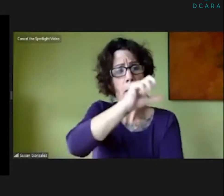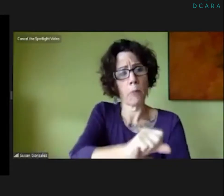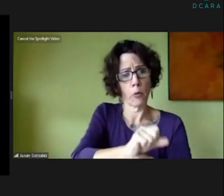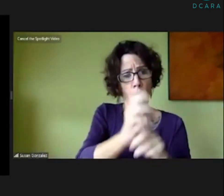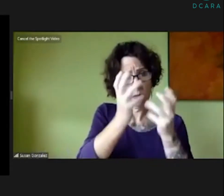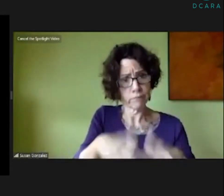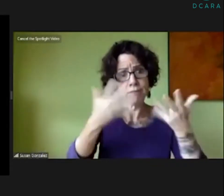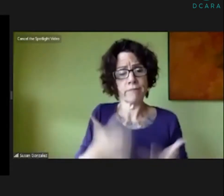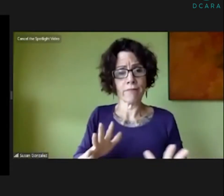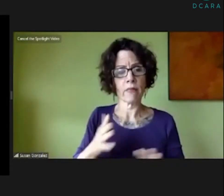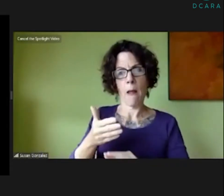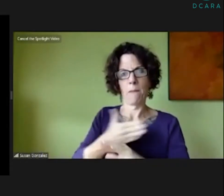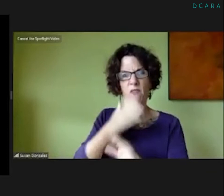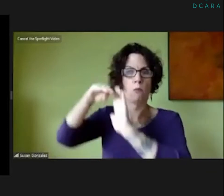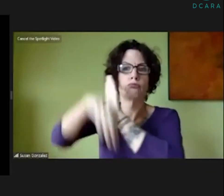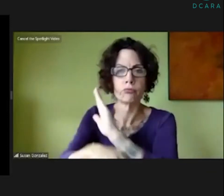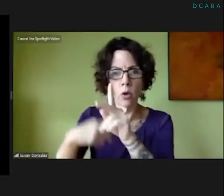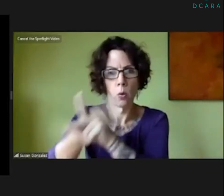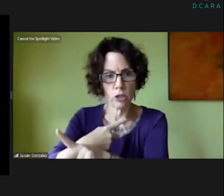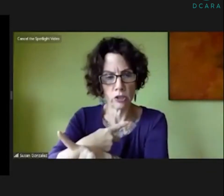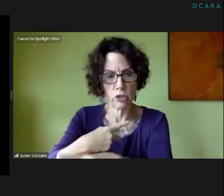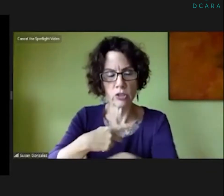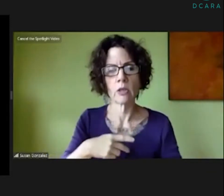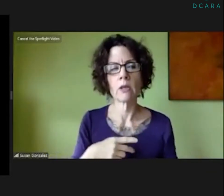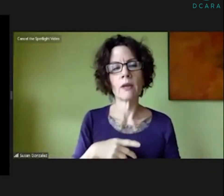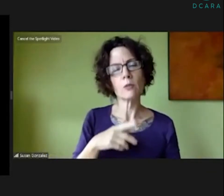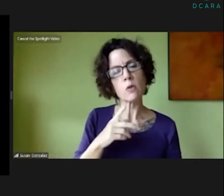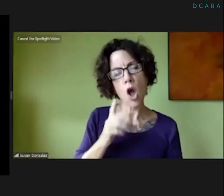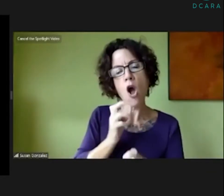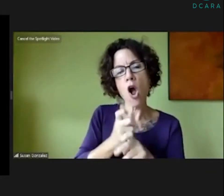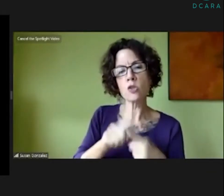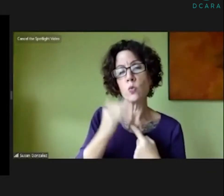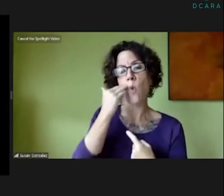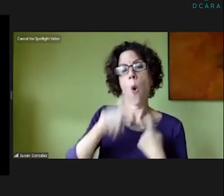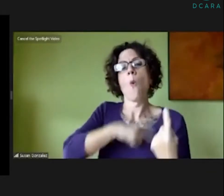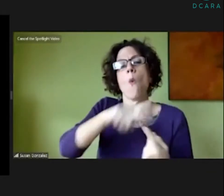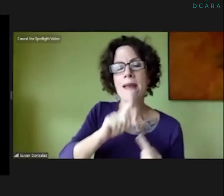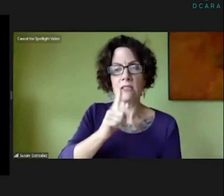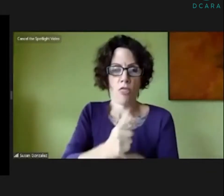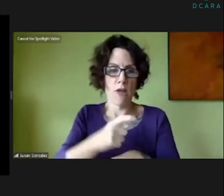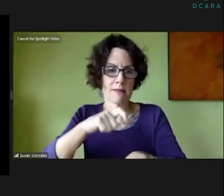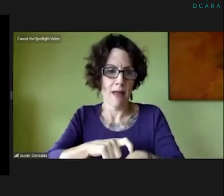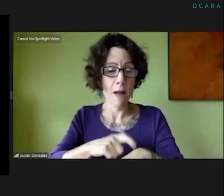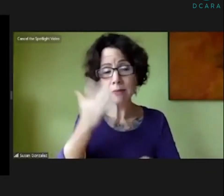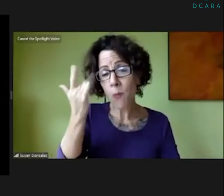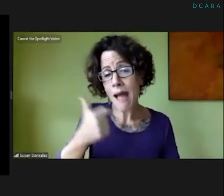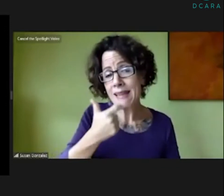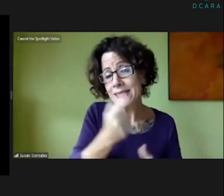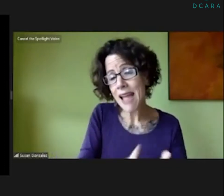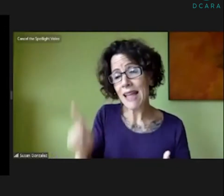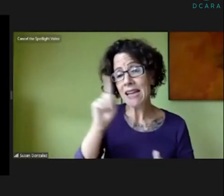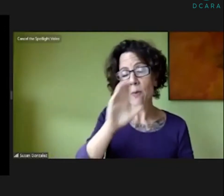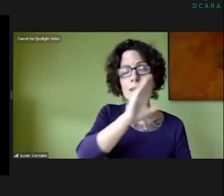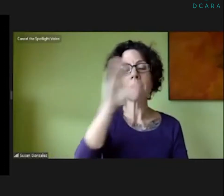the paperwork has been set up before they get worse. It's hard to know when the right time